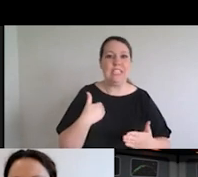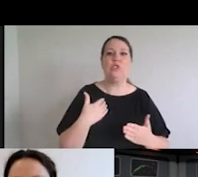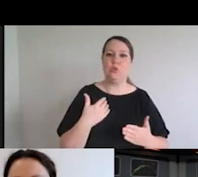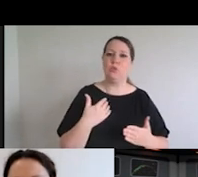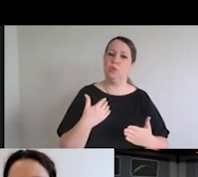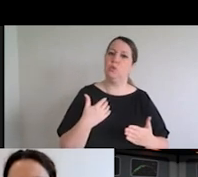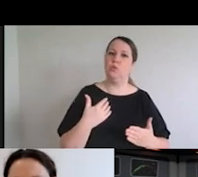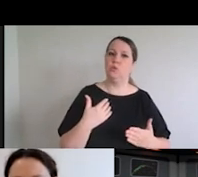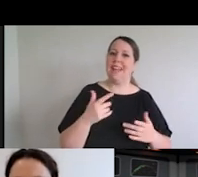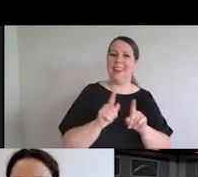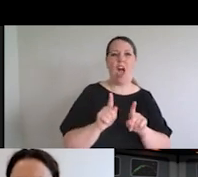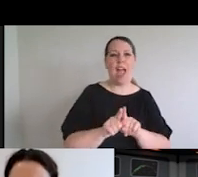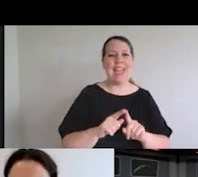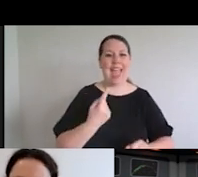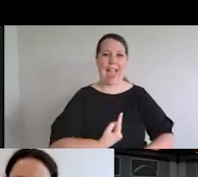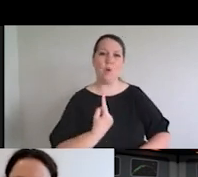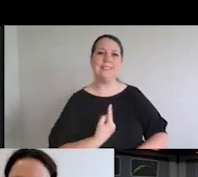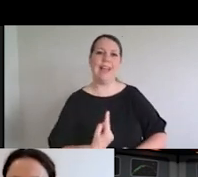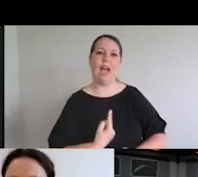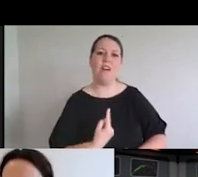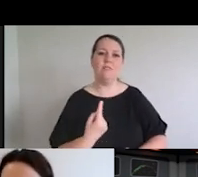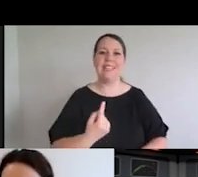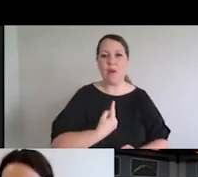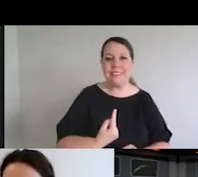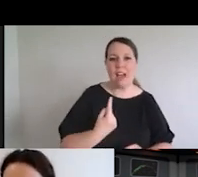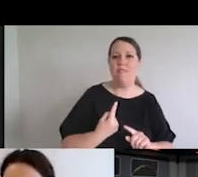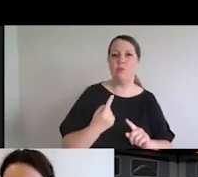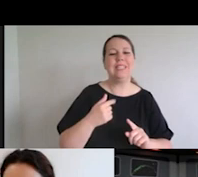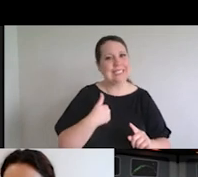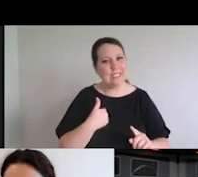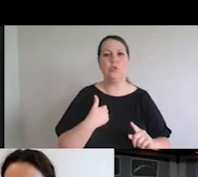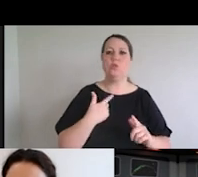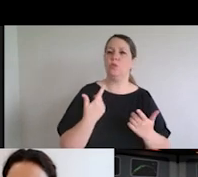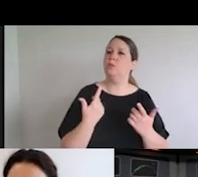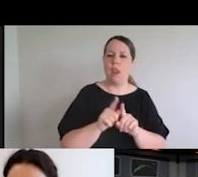ourselves Yep. and go Thank to you the so much United for your Nations. comment, Adriana.